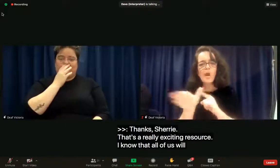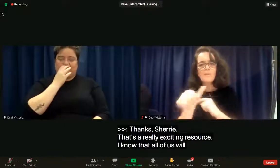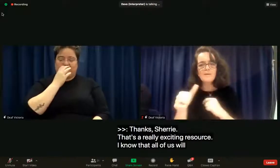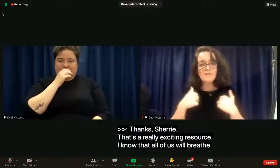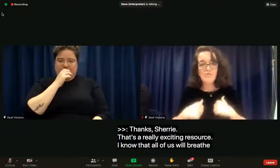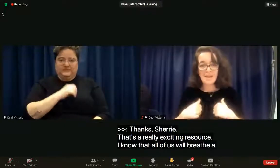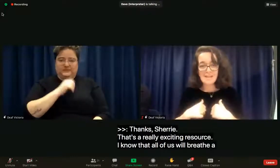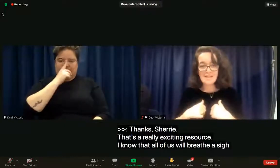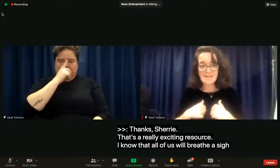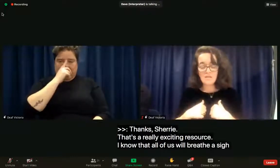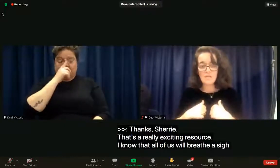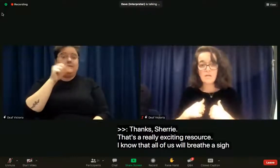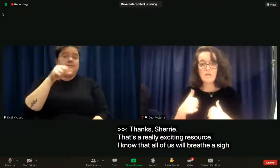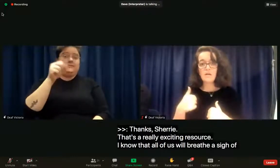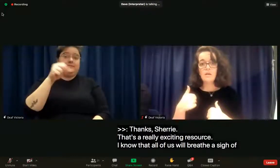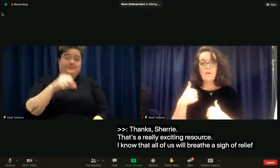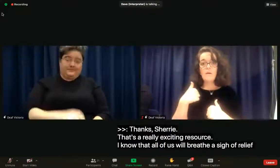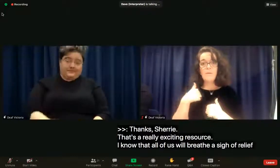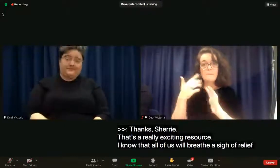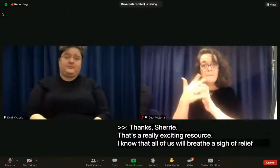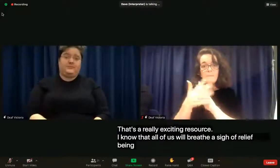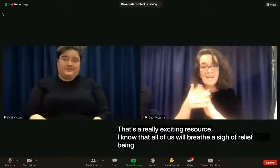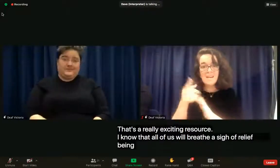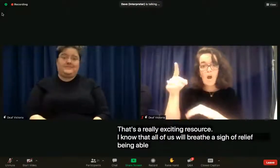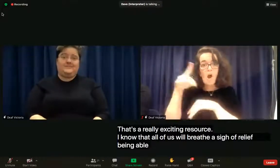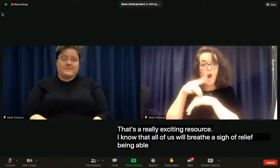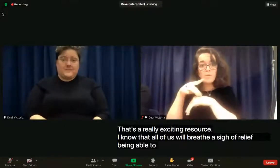Previously mentioned a flyer about cultural